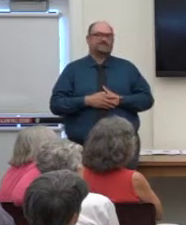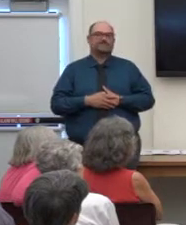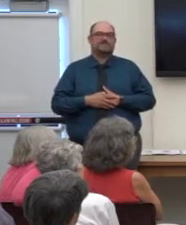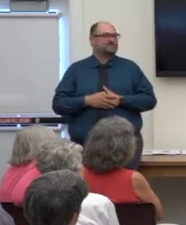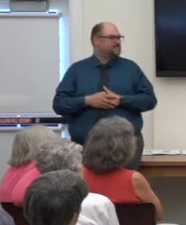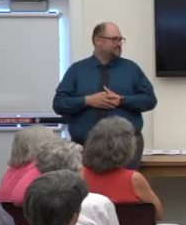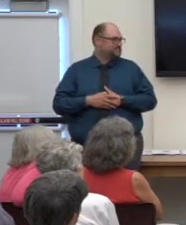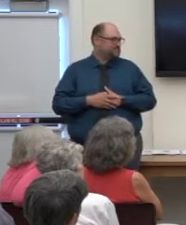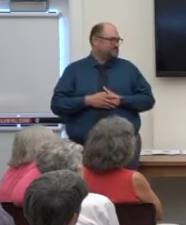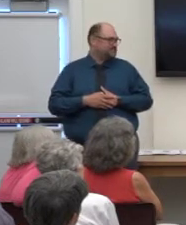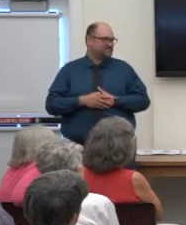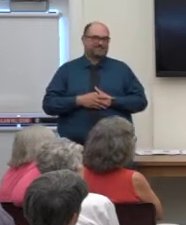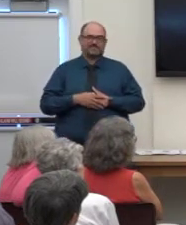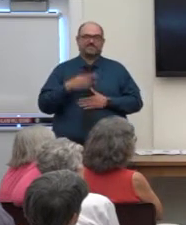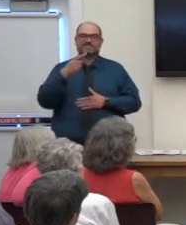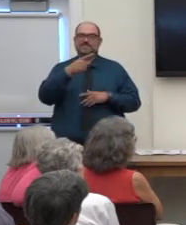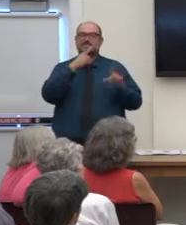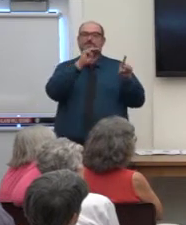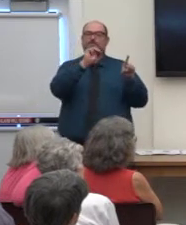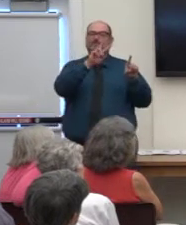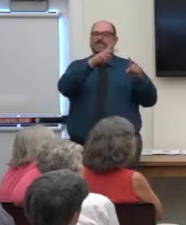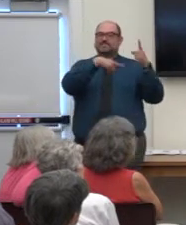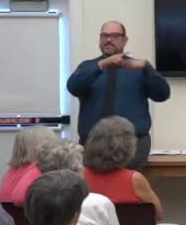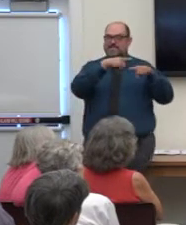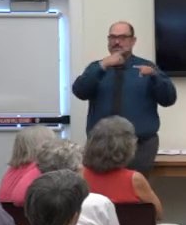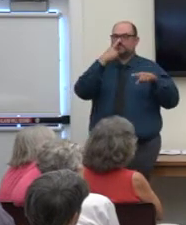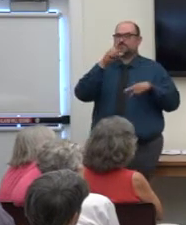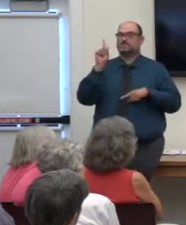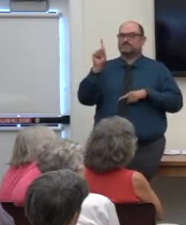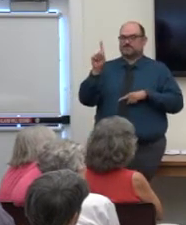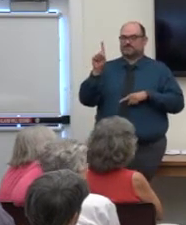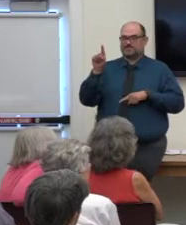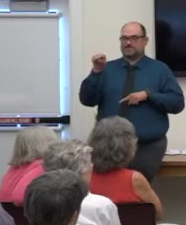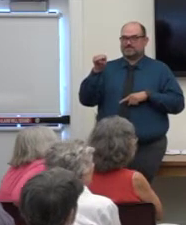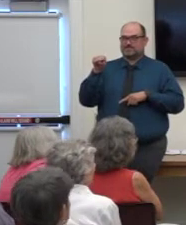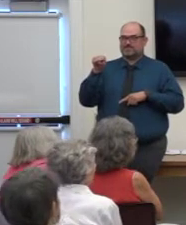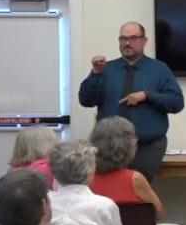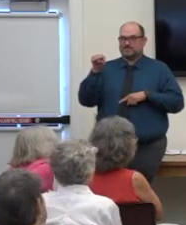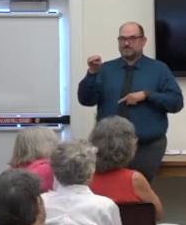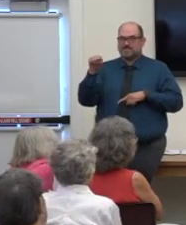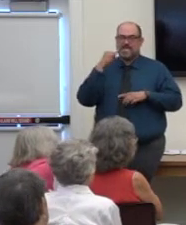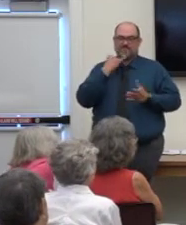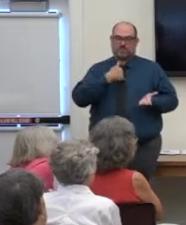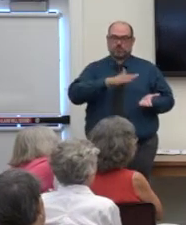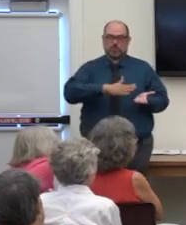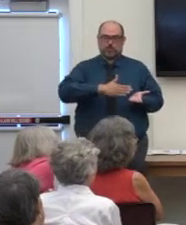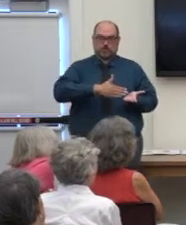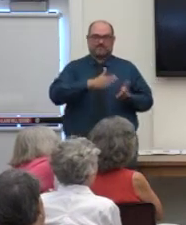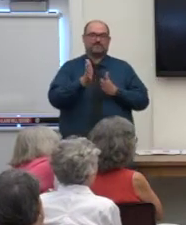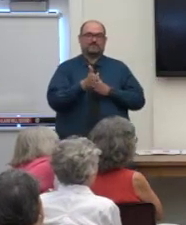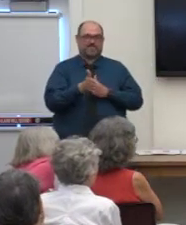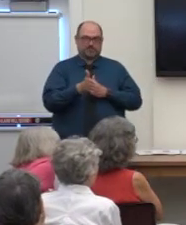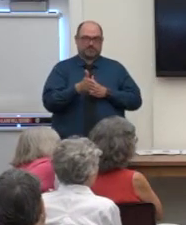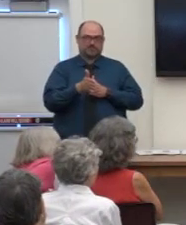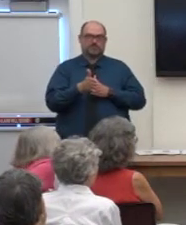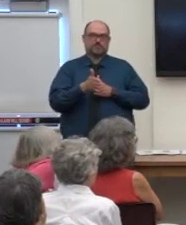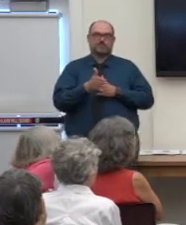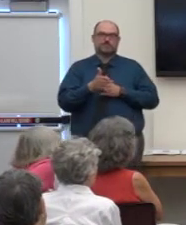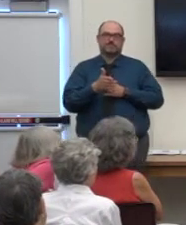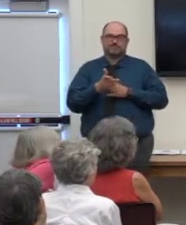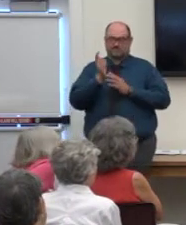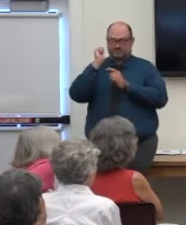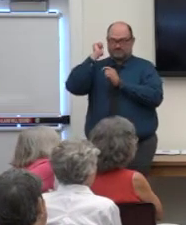If you were a person who actually just cooked the fish. If you were a person who was going out harpooning